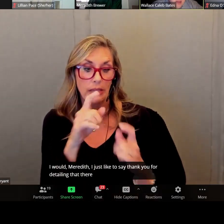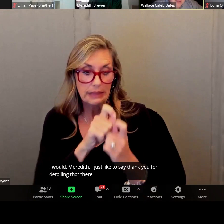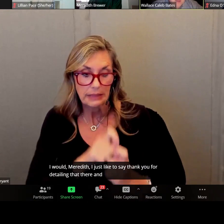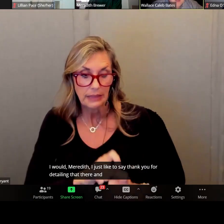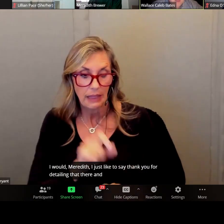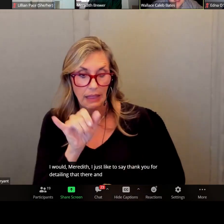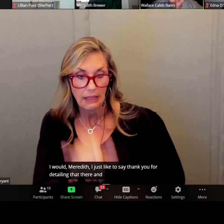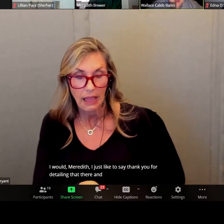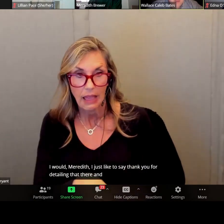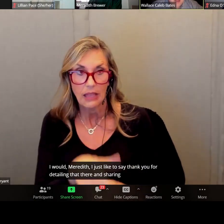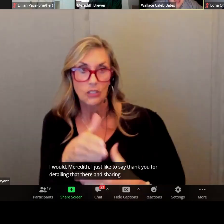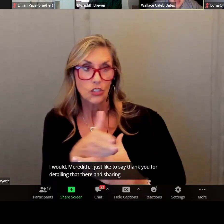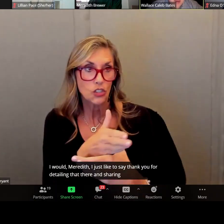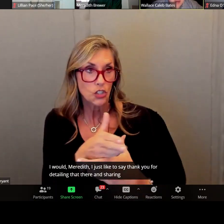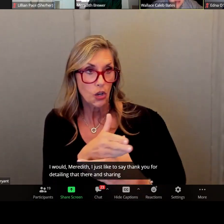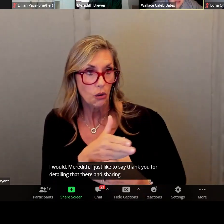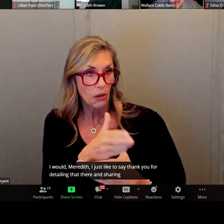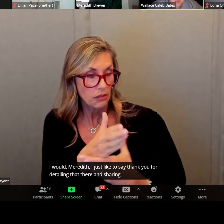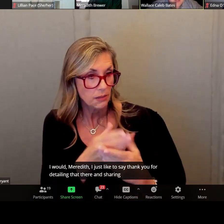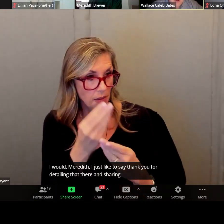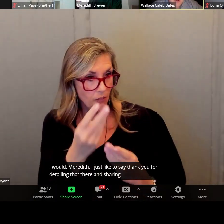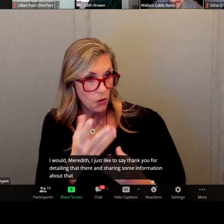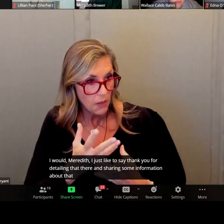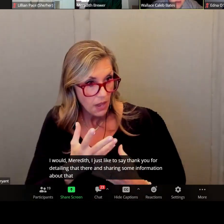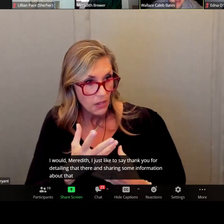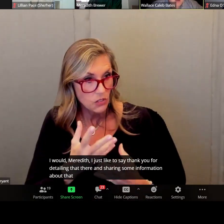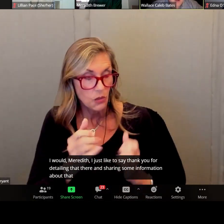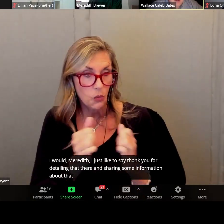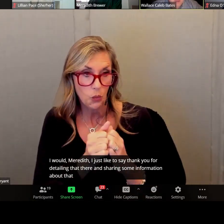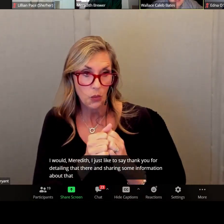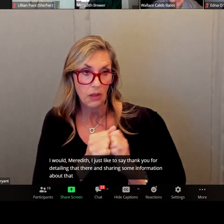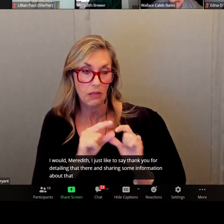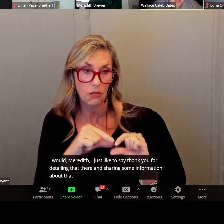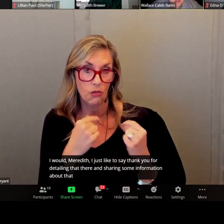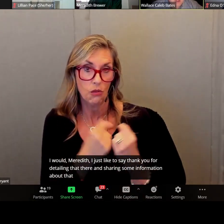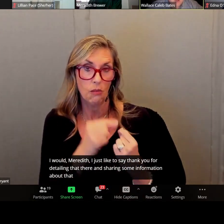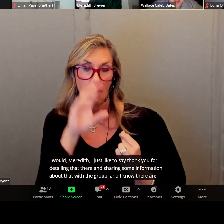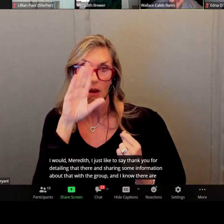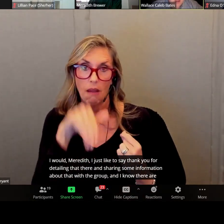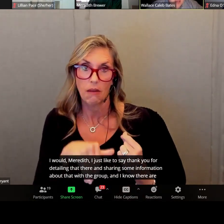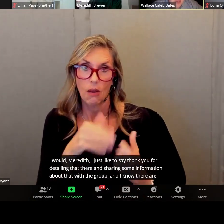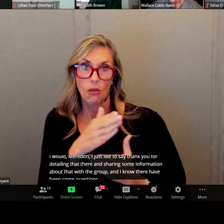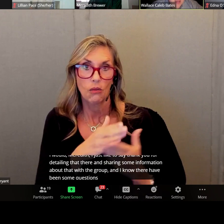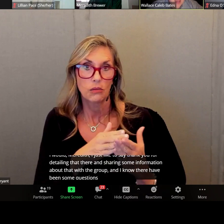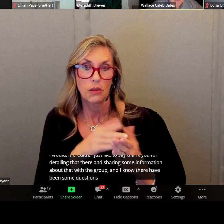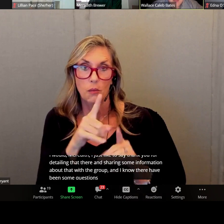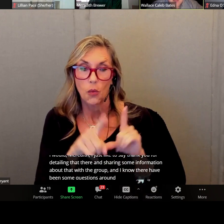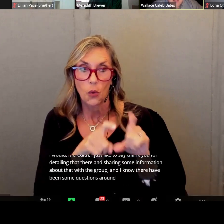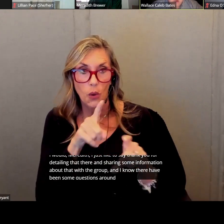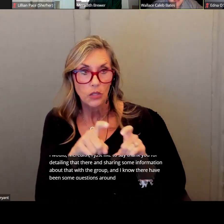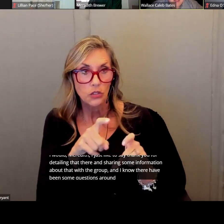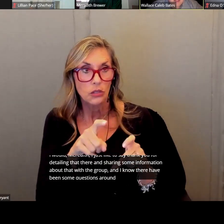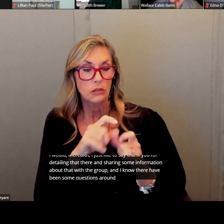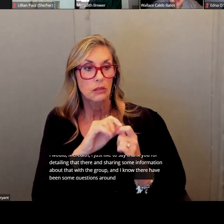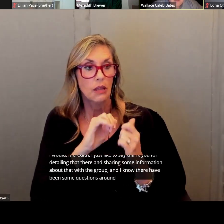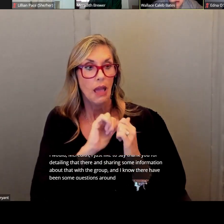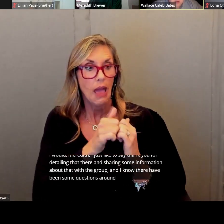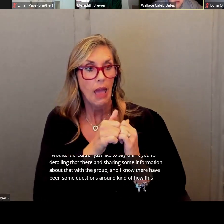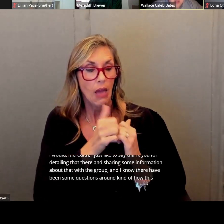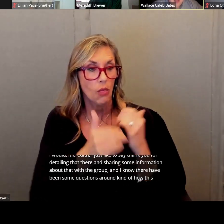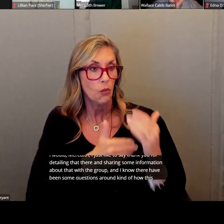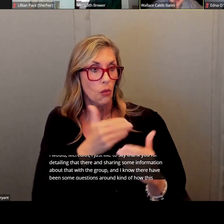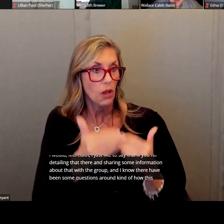some information about that with the group. And I know there have been some questions around kind of how this process will